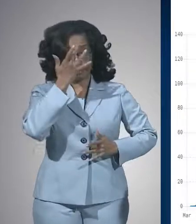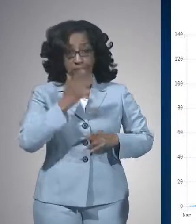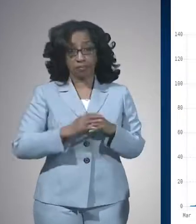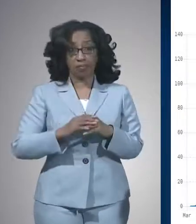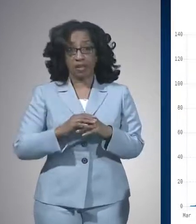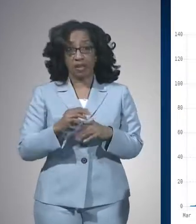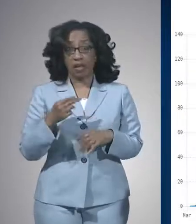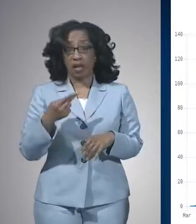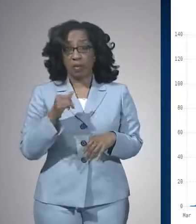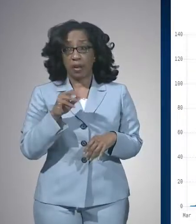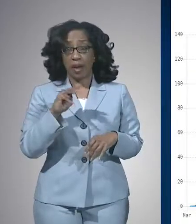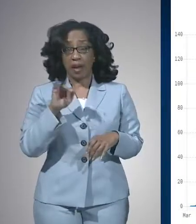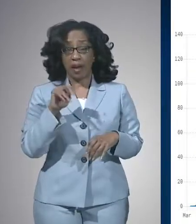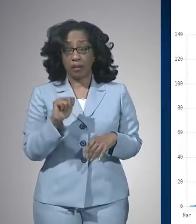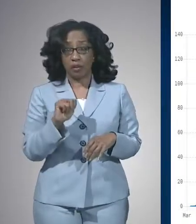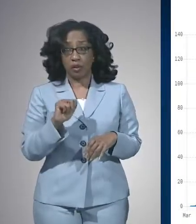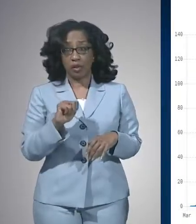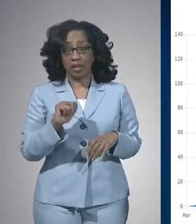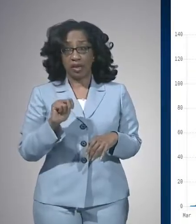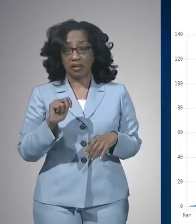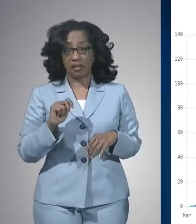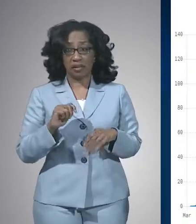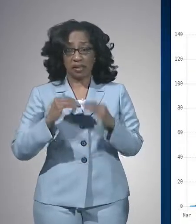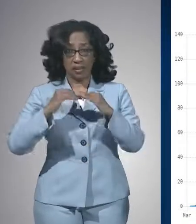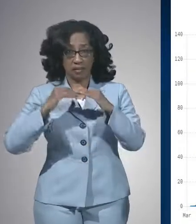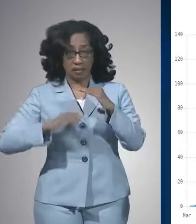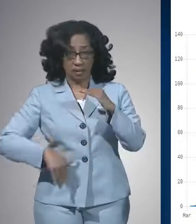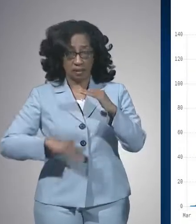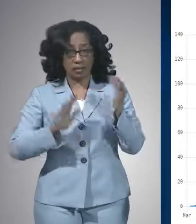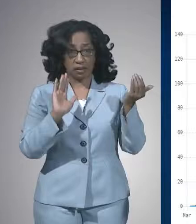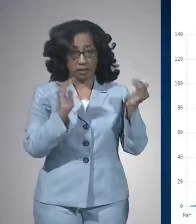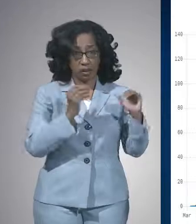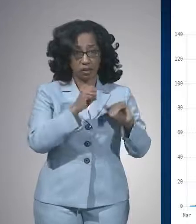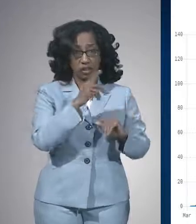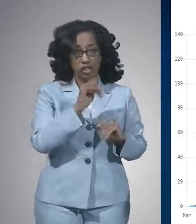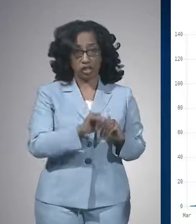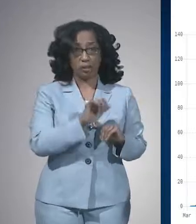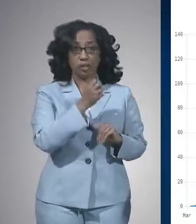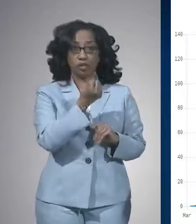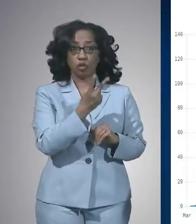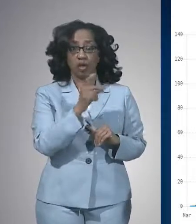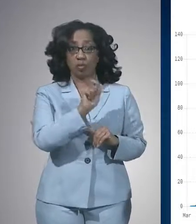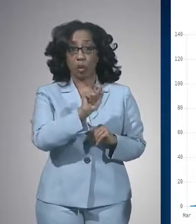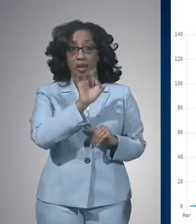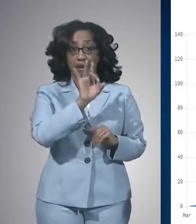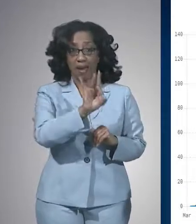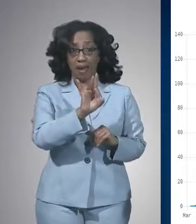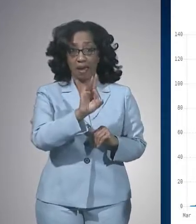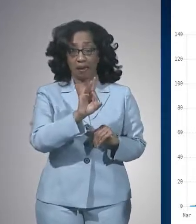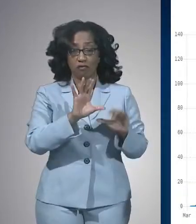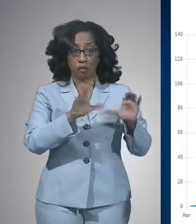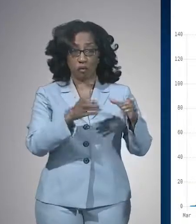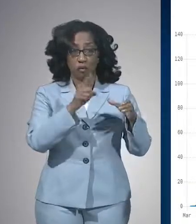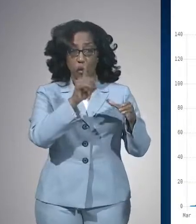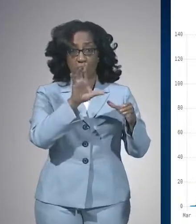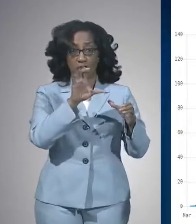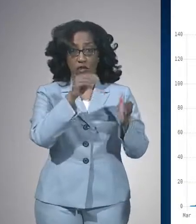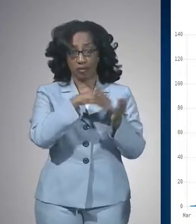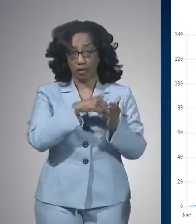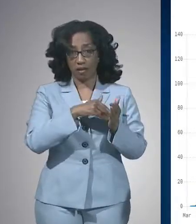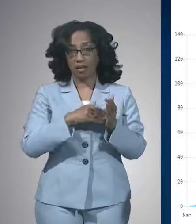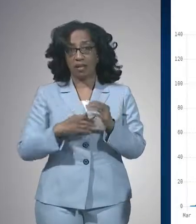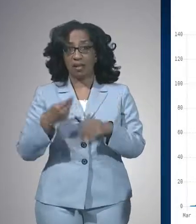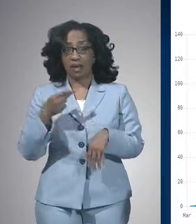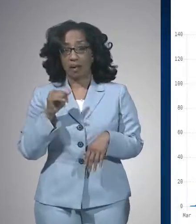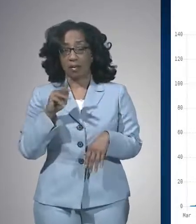of 10.9 cases per 100,000 compared to Shelby County's 12.8 cases per 100,000. Hamilton County